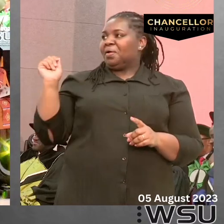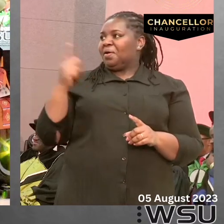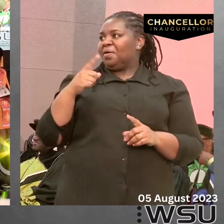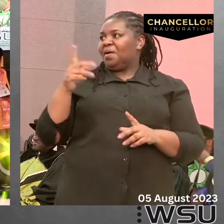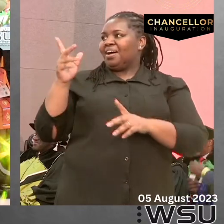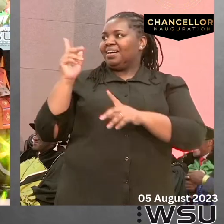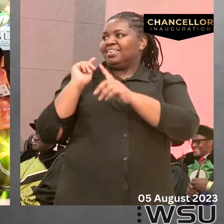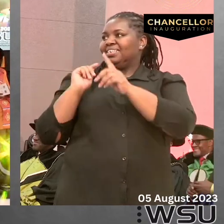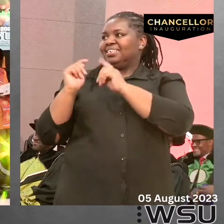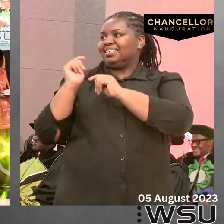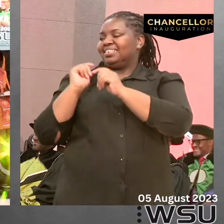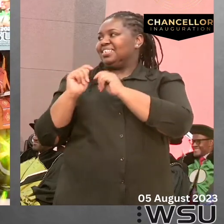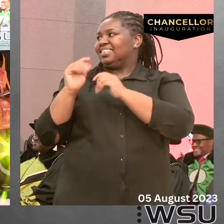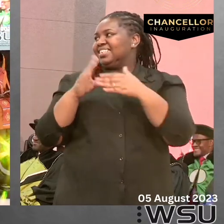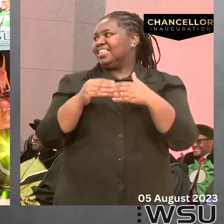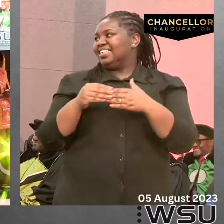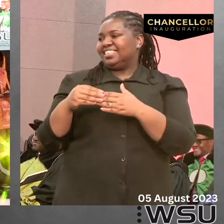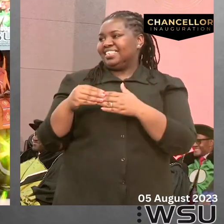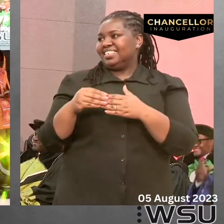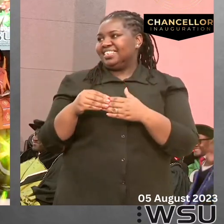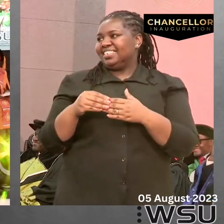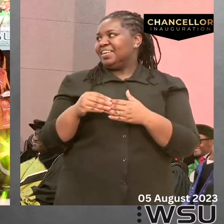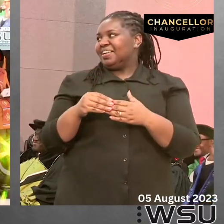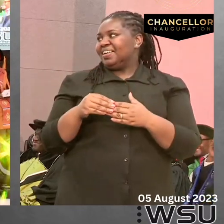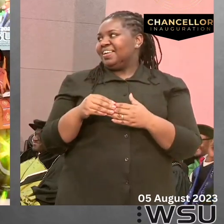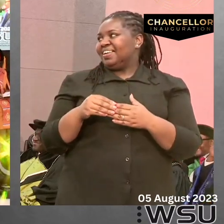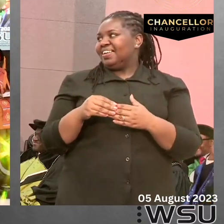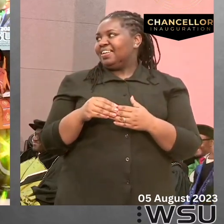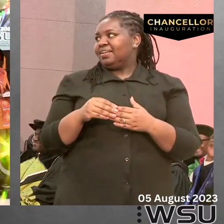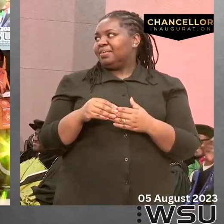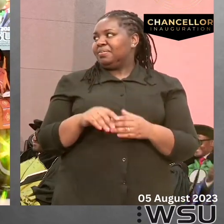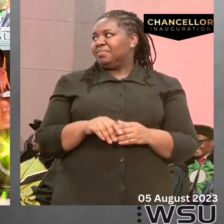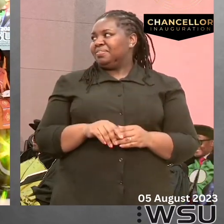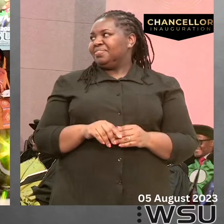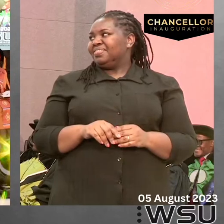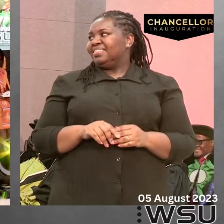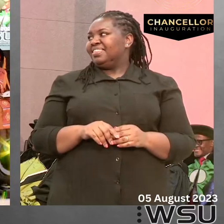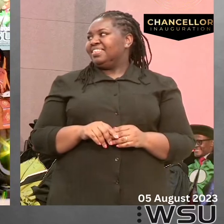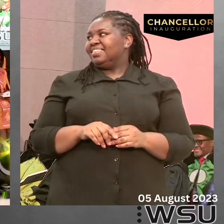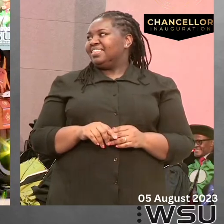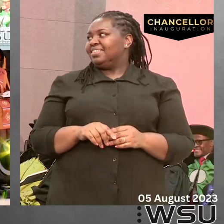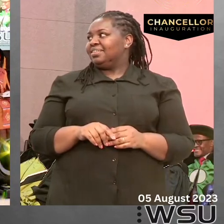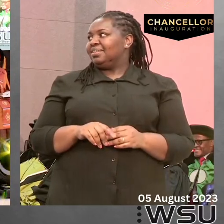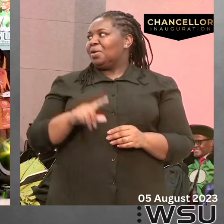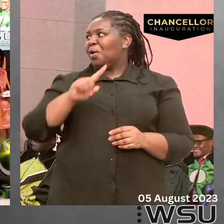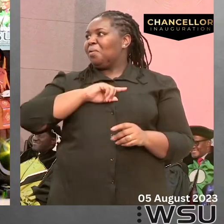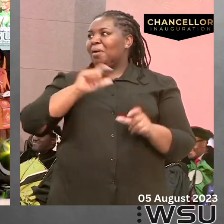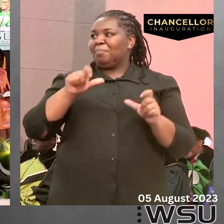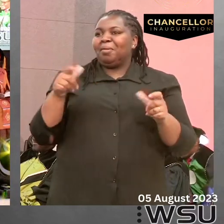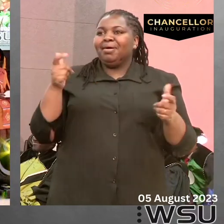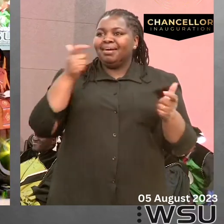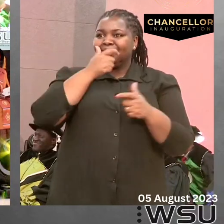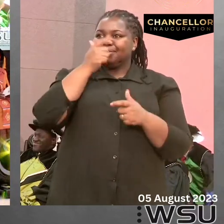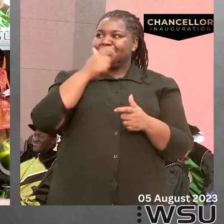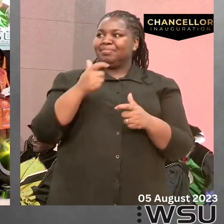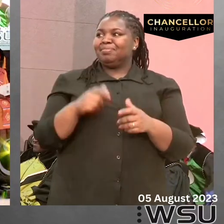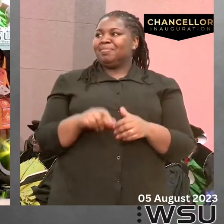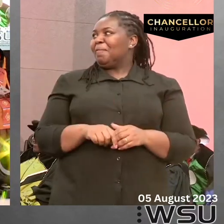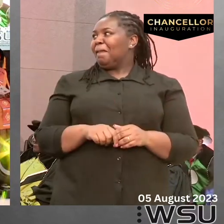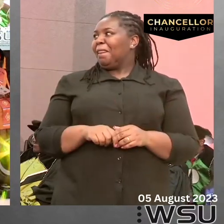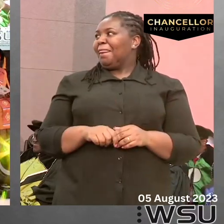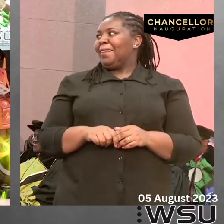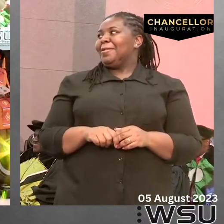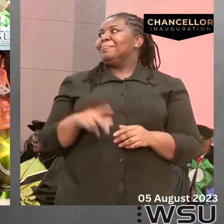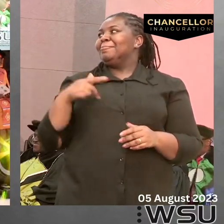leaders present, and Holomis, Pateka Holomis. I'm surprised people are laughing. Have